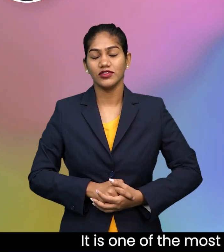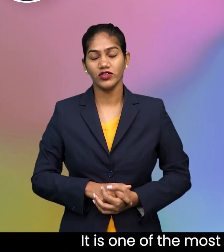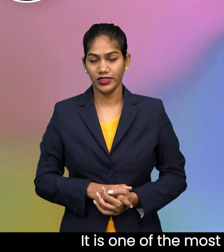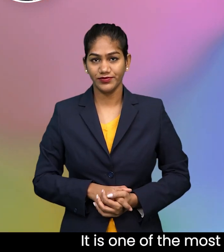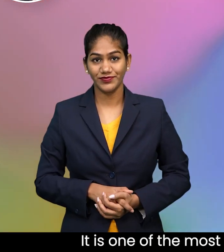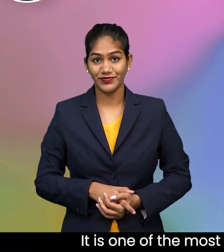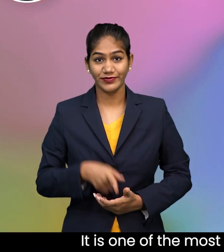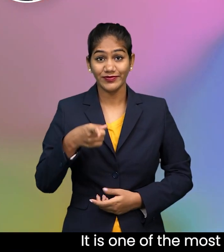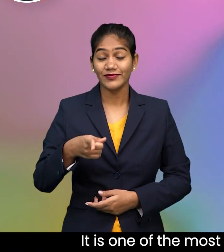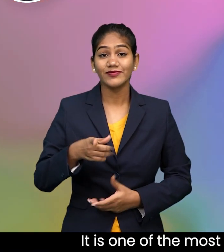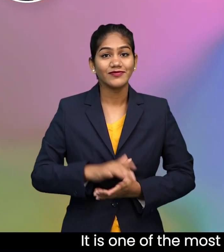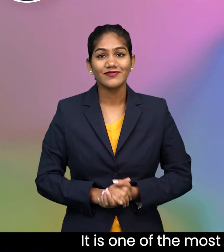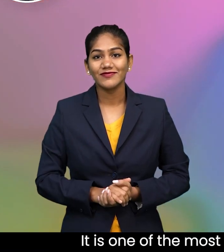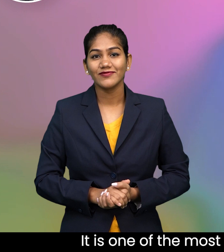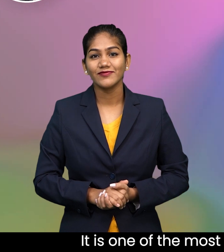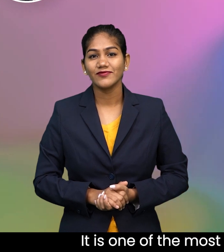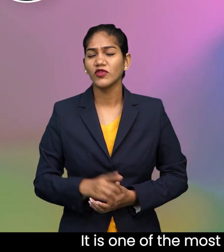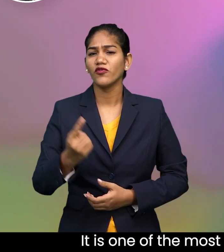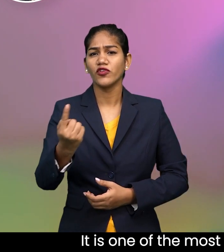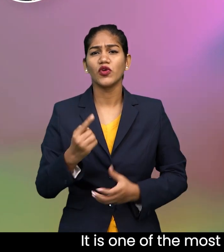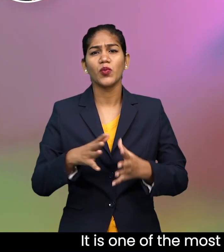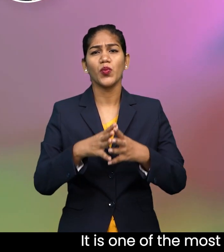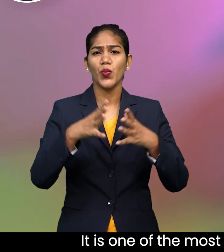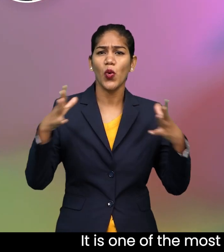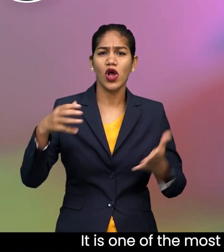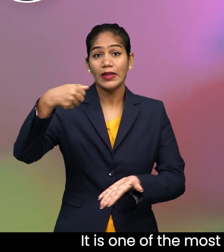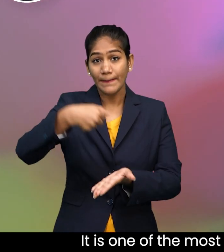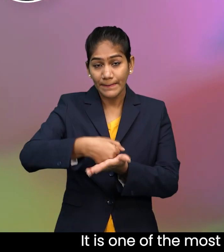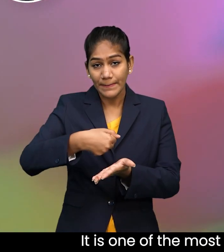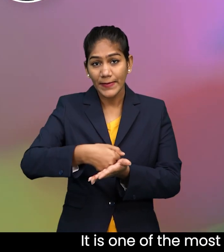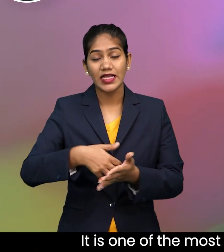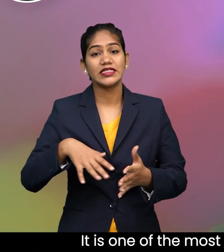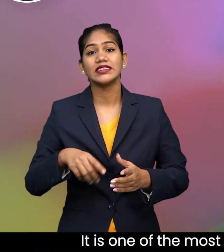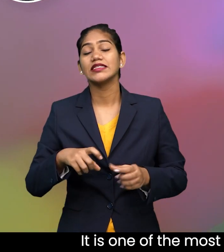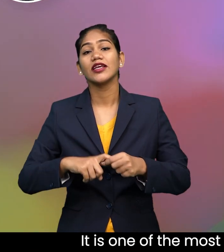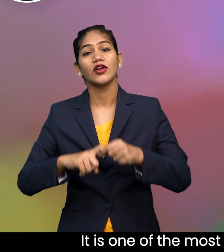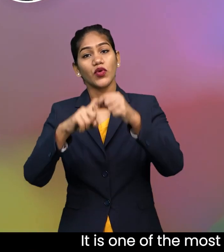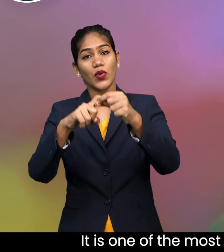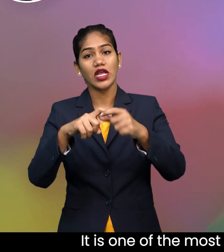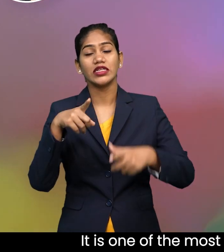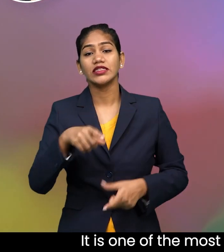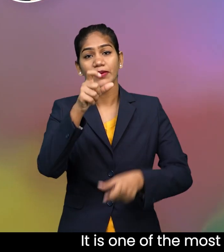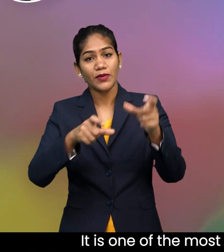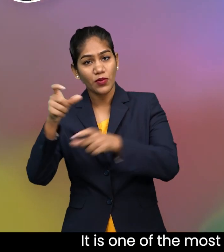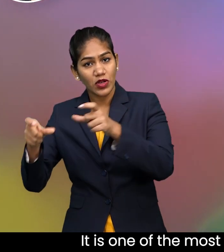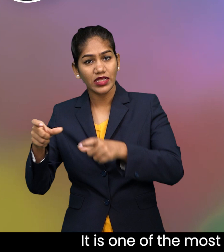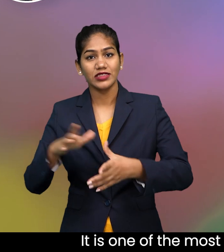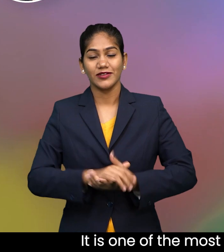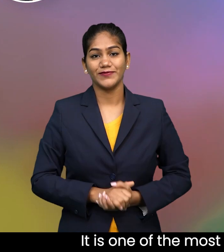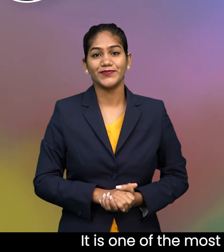It is one of the most basic characteristics of a population.